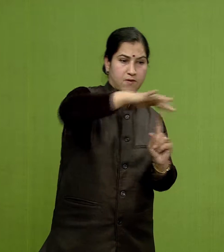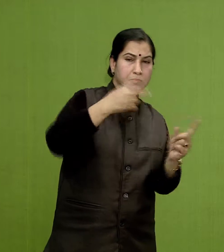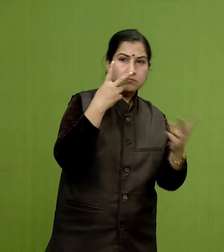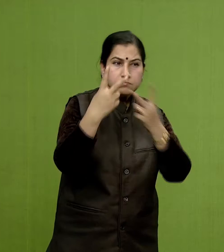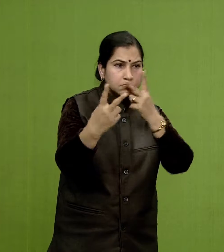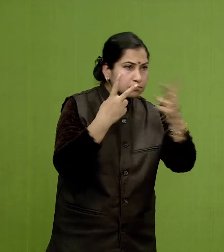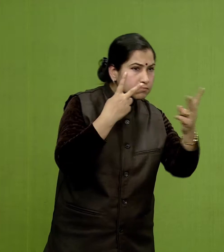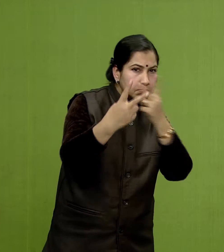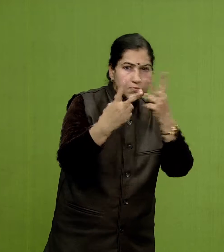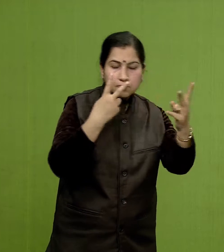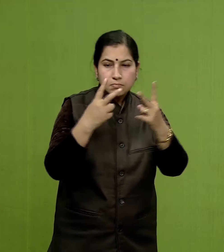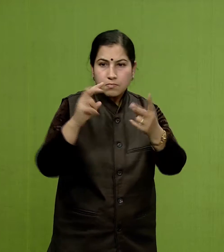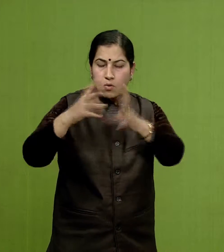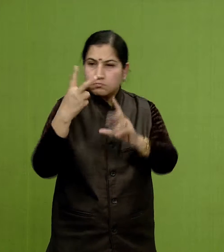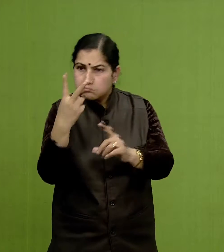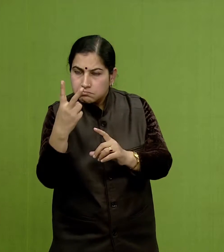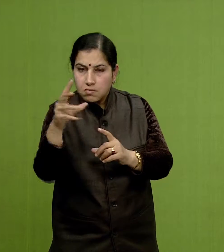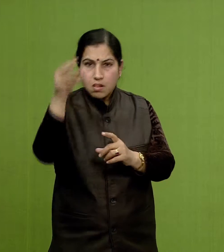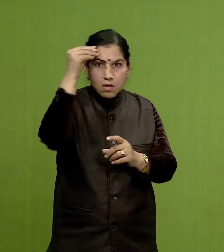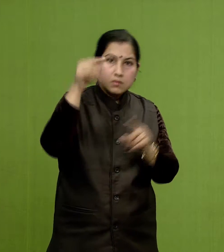environmental stimulation and training.